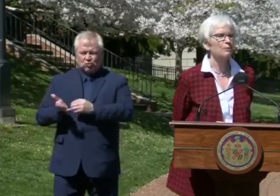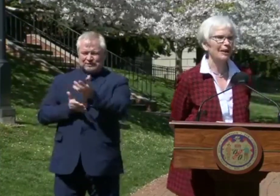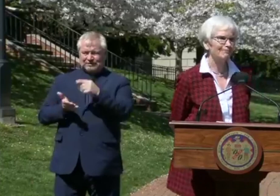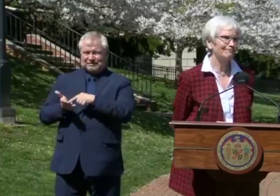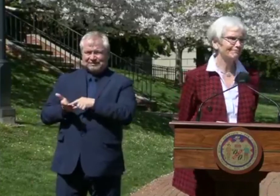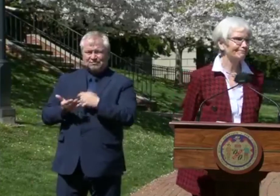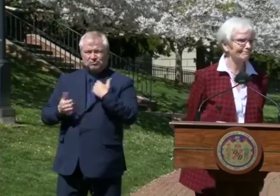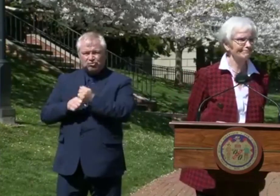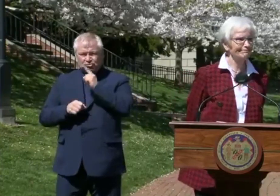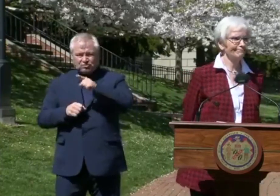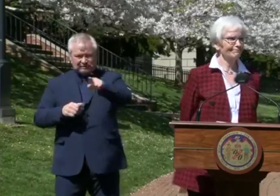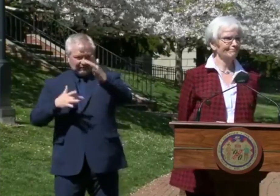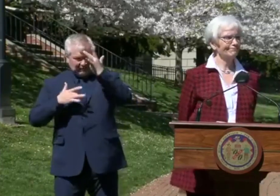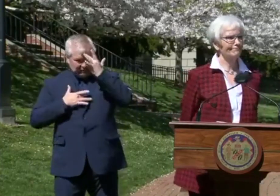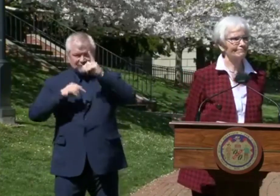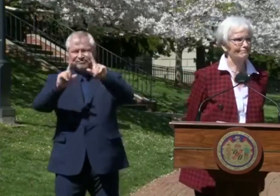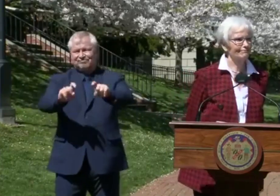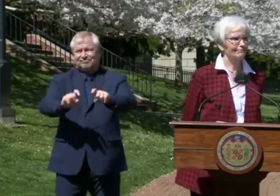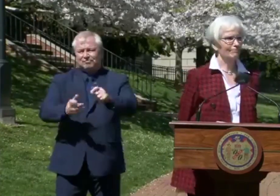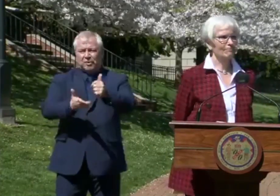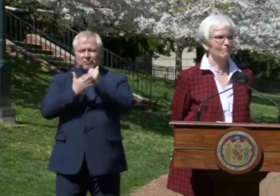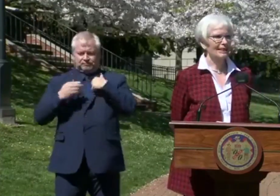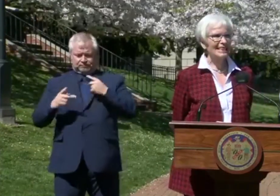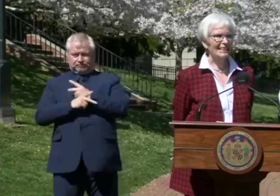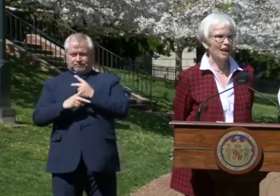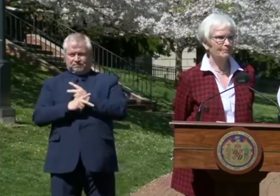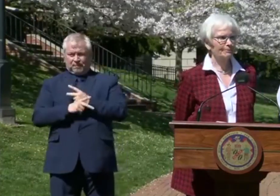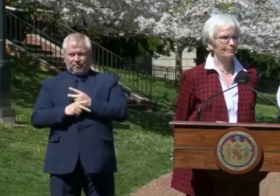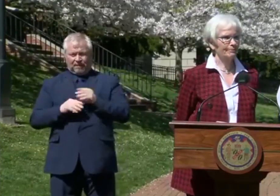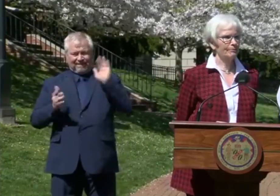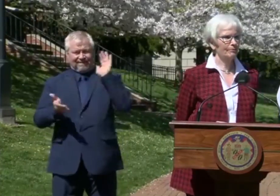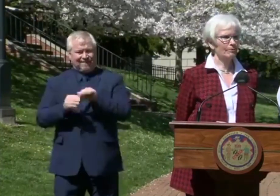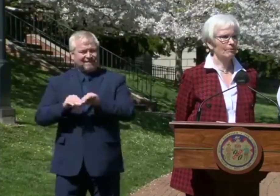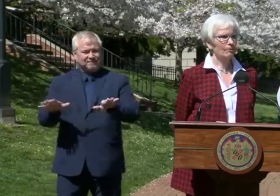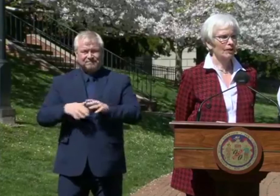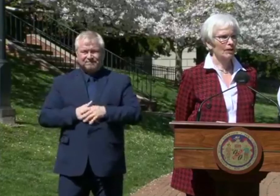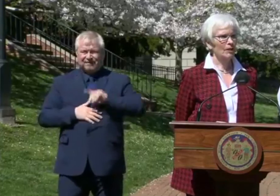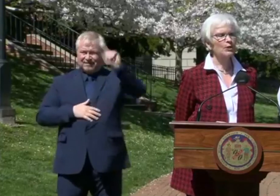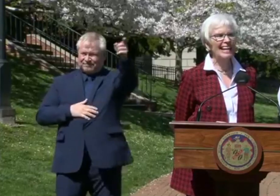the spread. So is the negative test result posted on your website? Yes, they are.